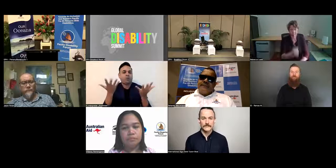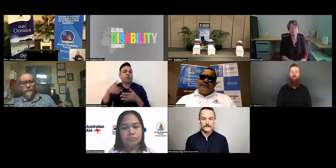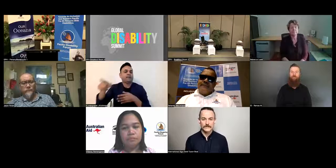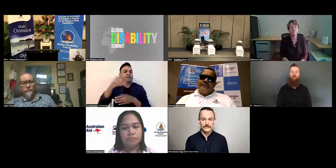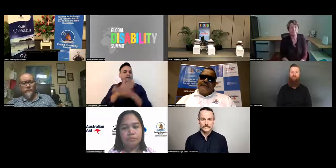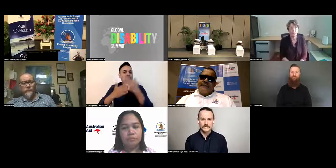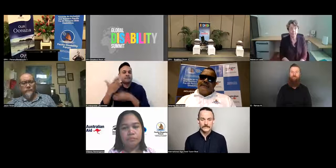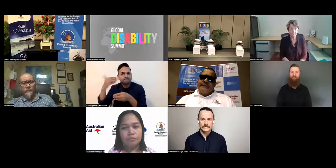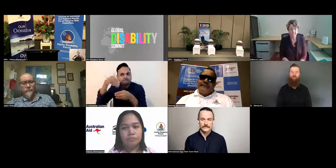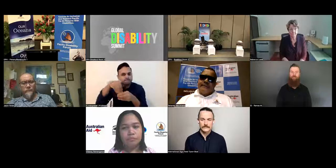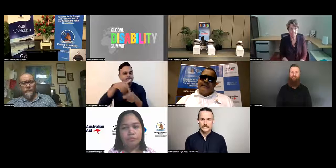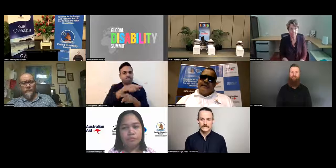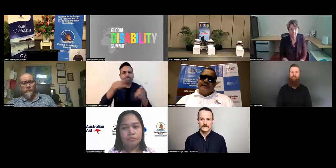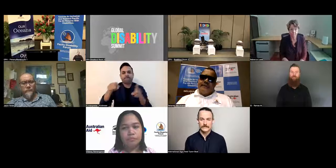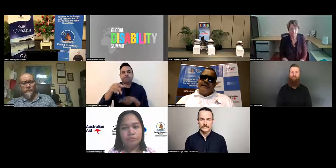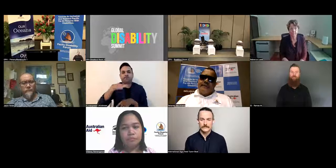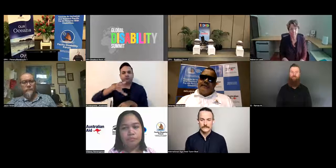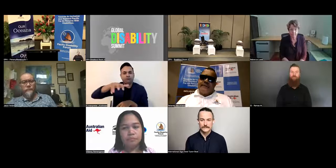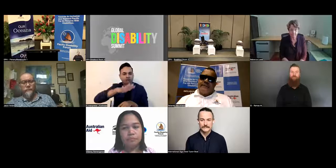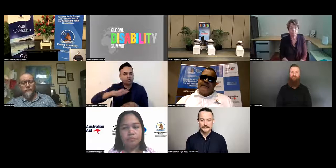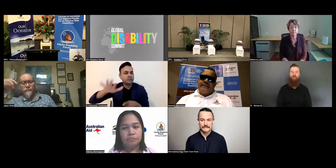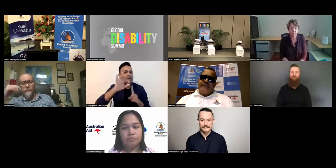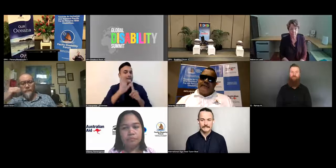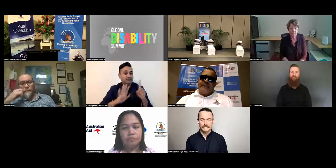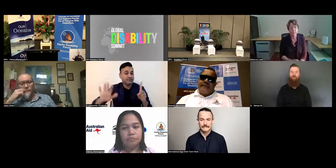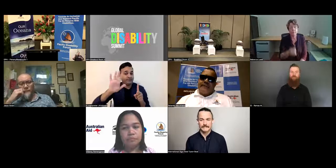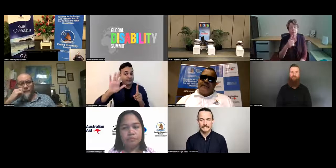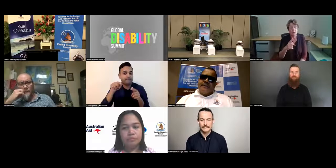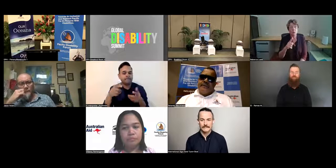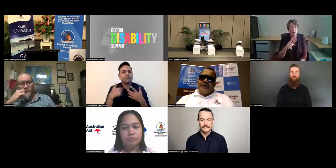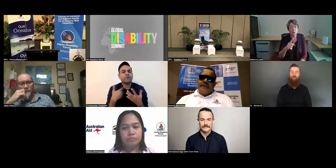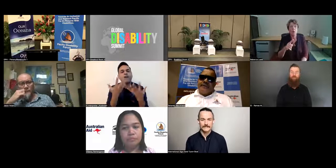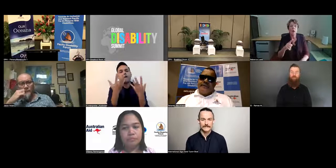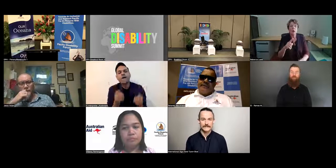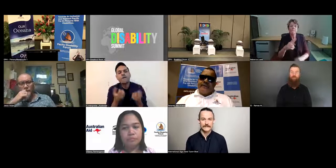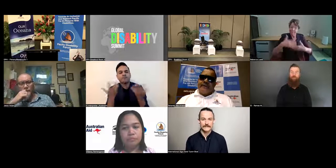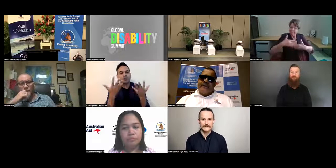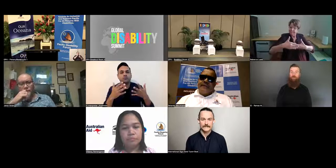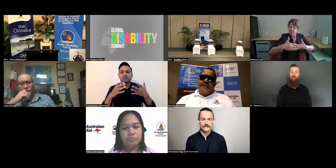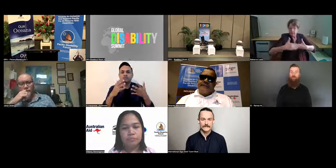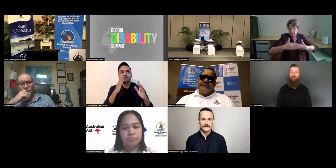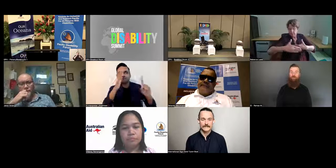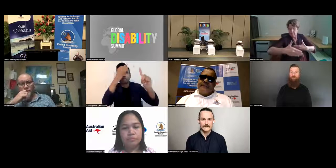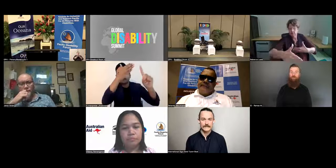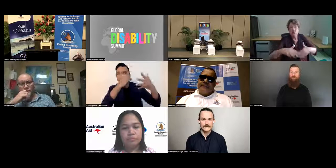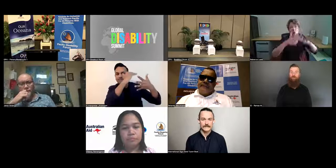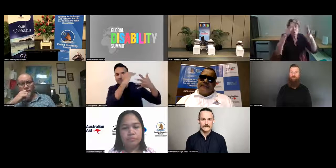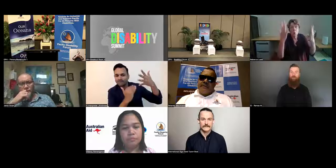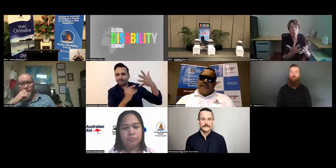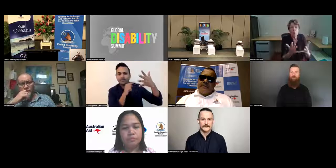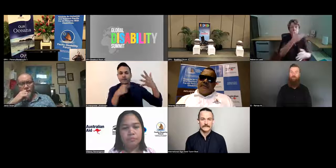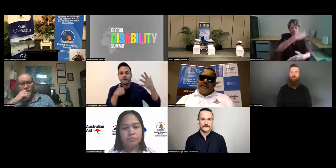We of course have a specific statement that will be shared at the Global Disability Summit later on for this evening, our time in the Pacific.